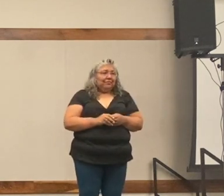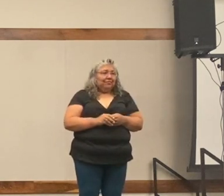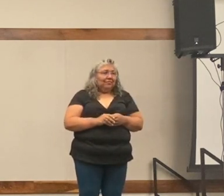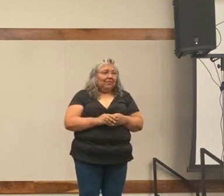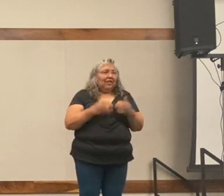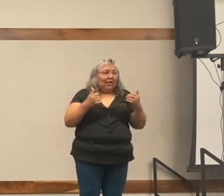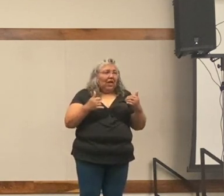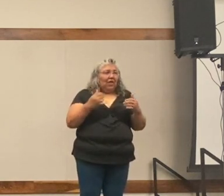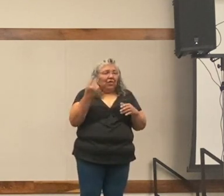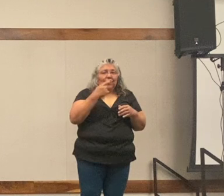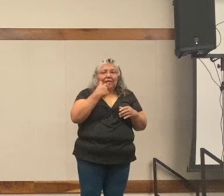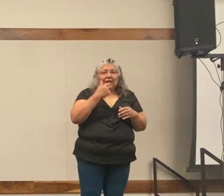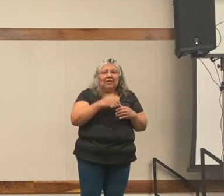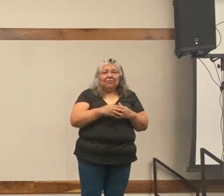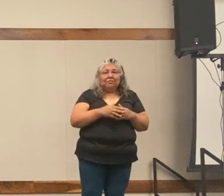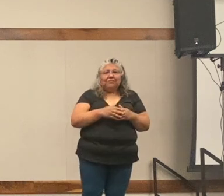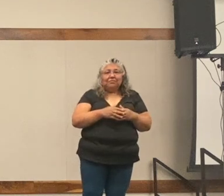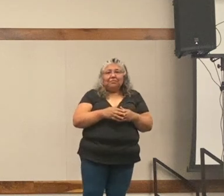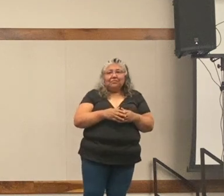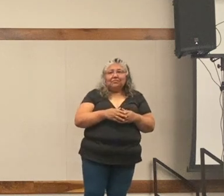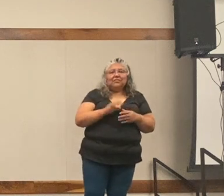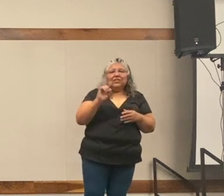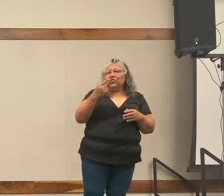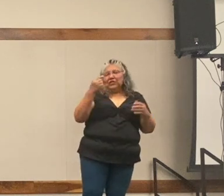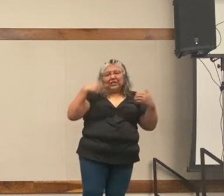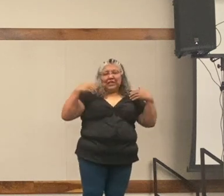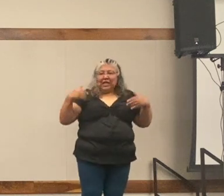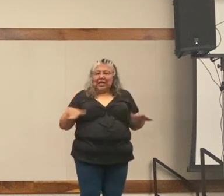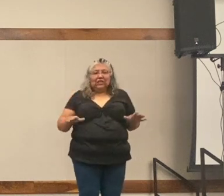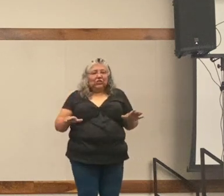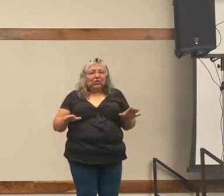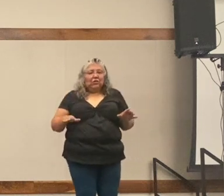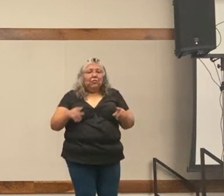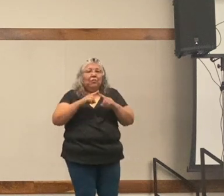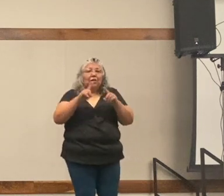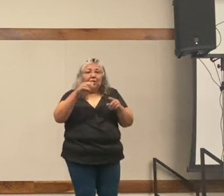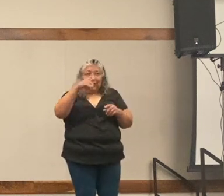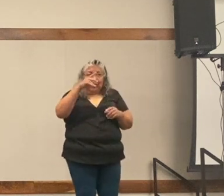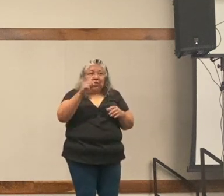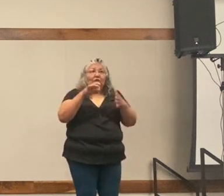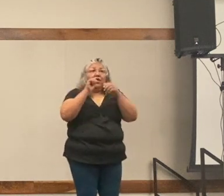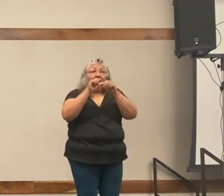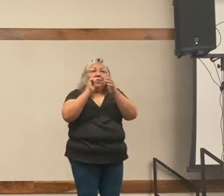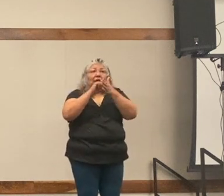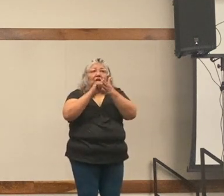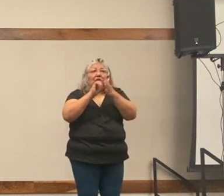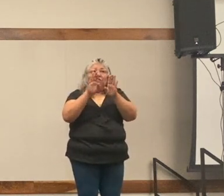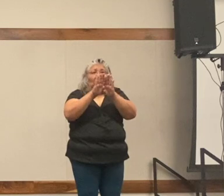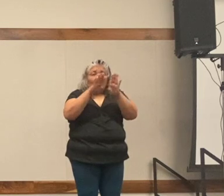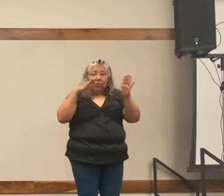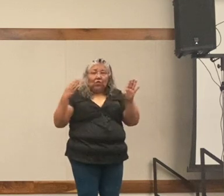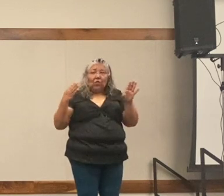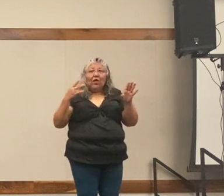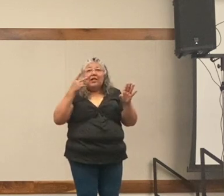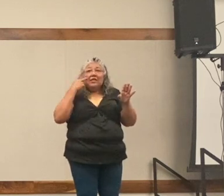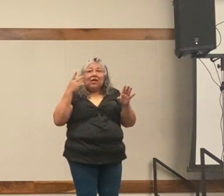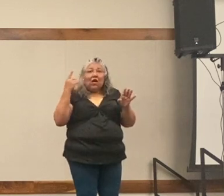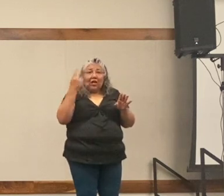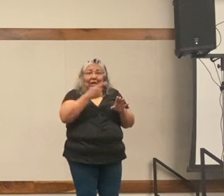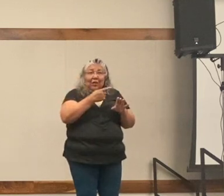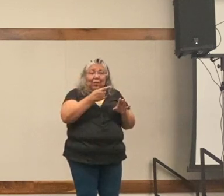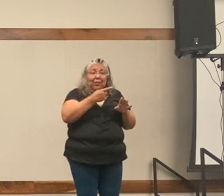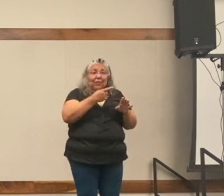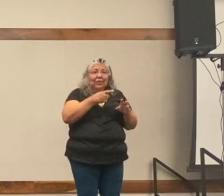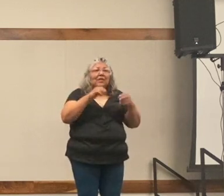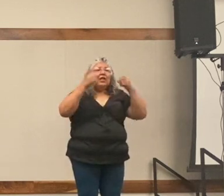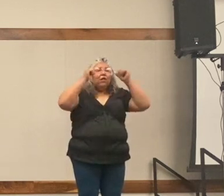And so they said, it's just this angel. But Peter, you know, kept knocking. And when they opened the door, they saw him.